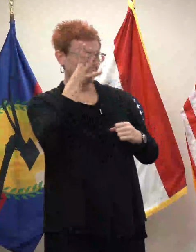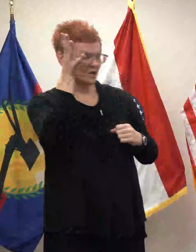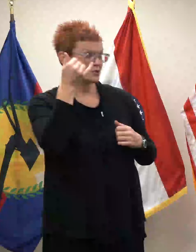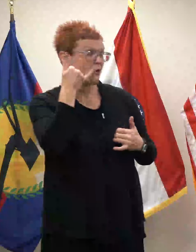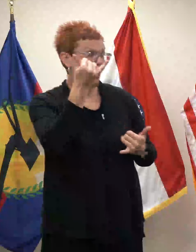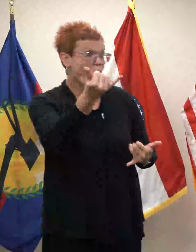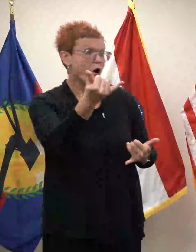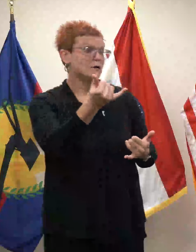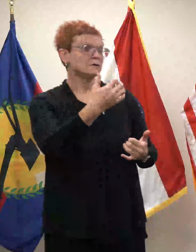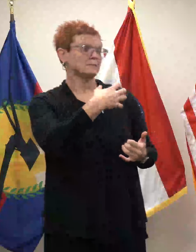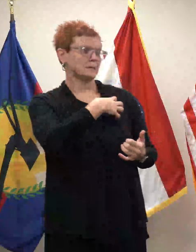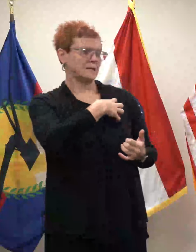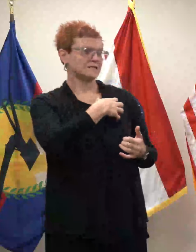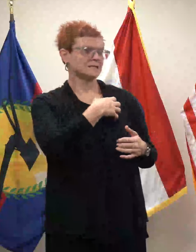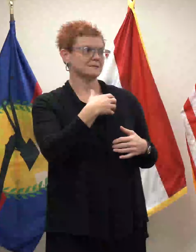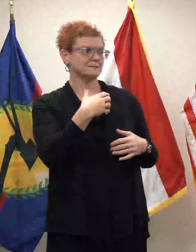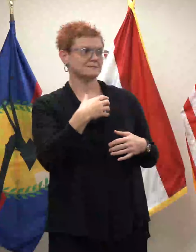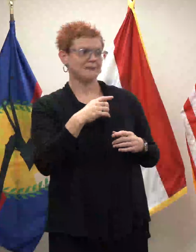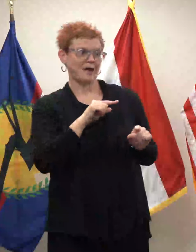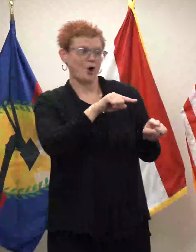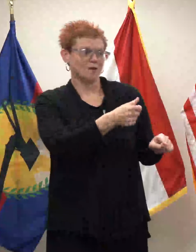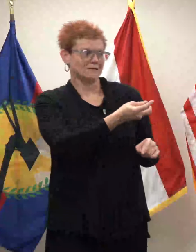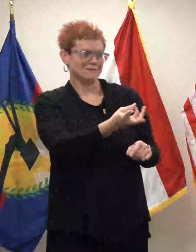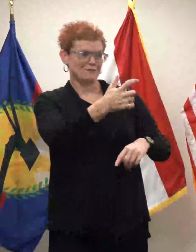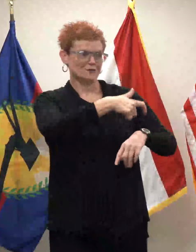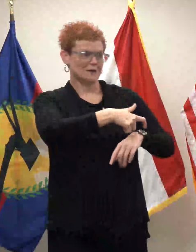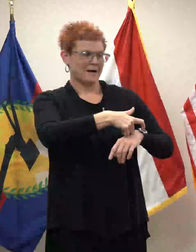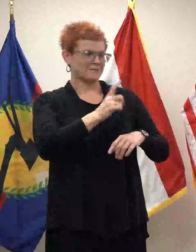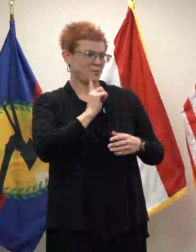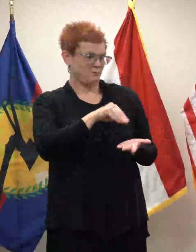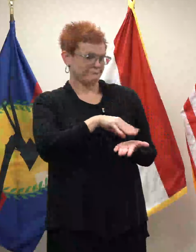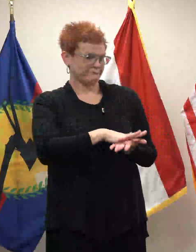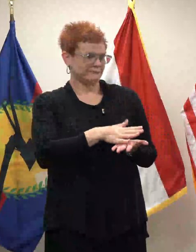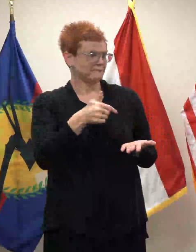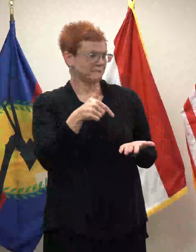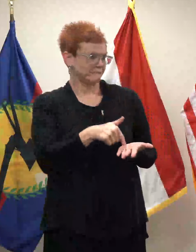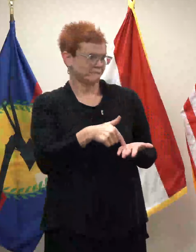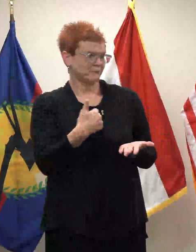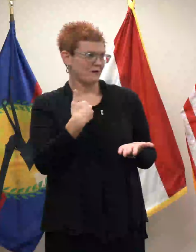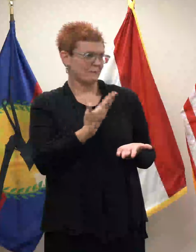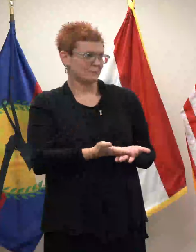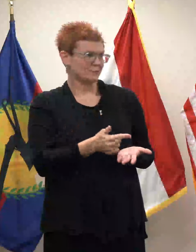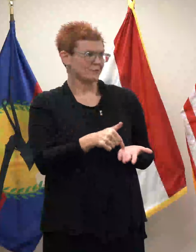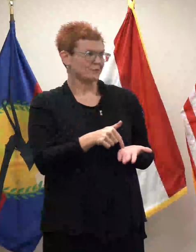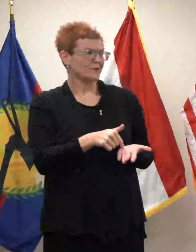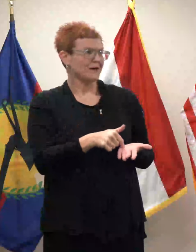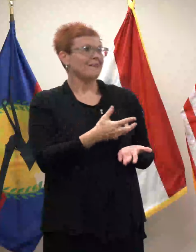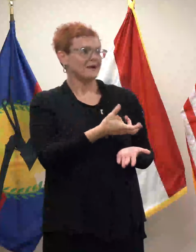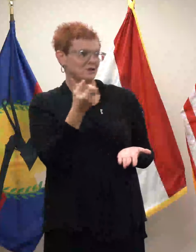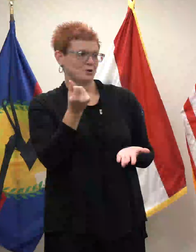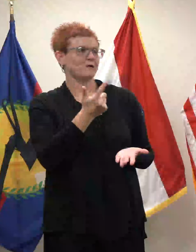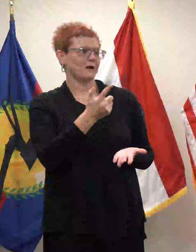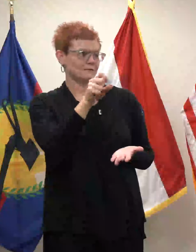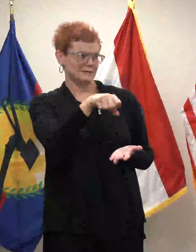called the police. Right. They've been there several times according to records we have. They did take the gun away.